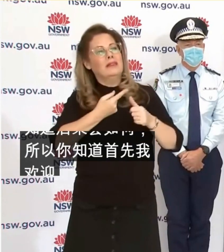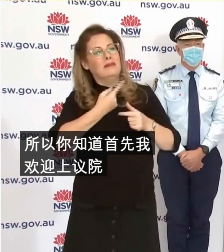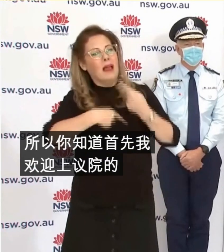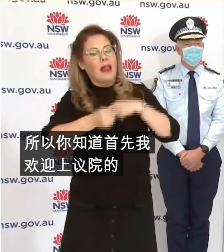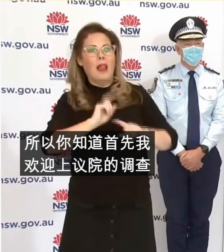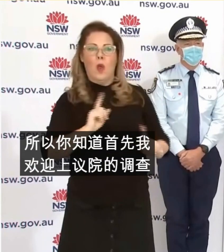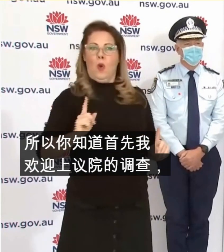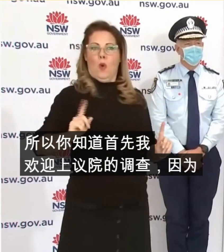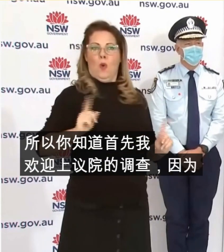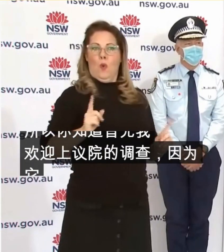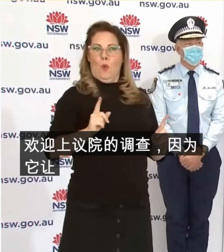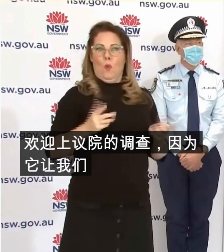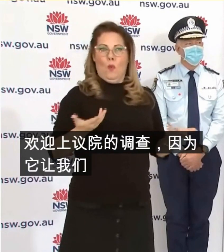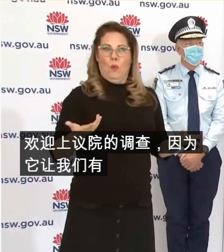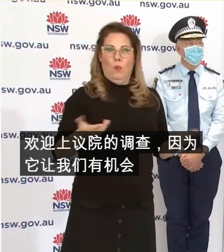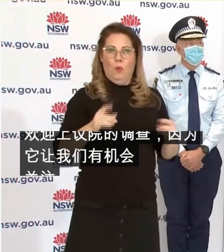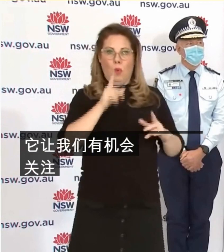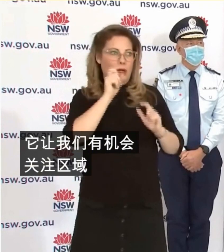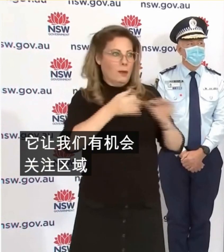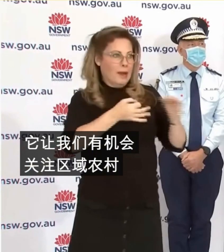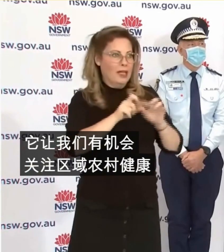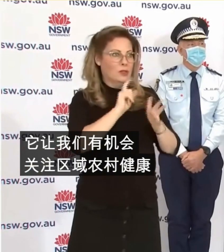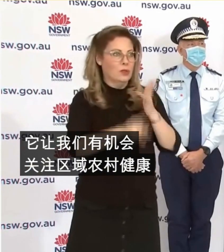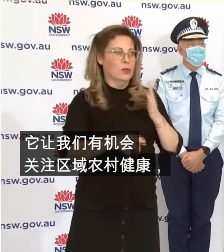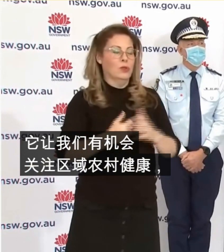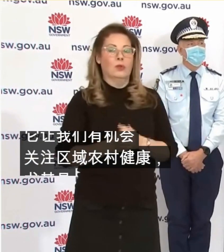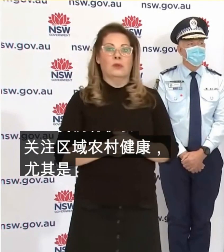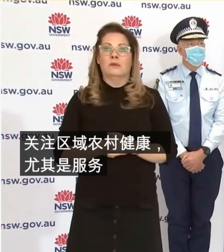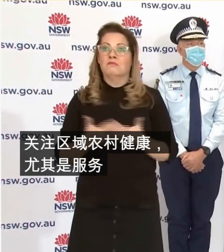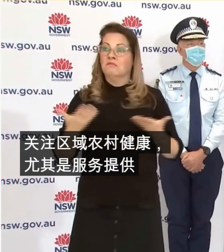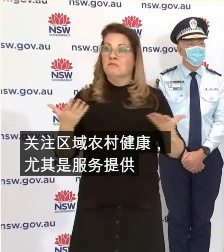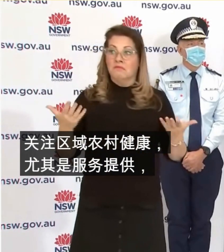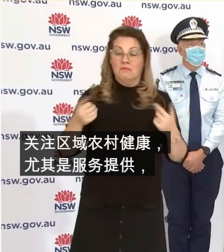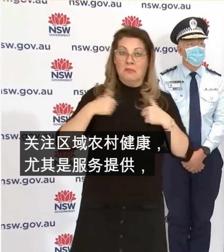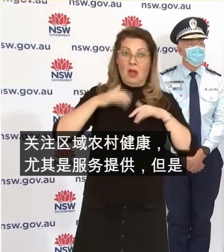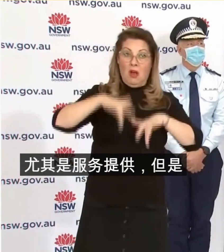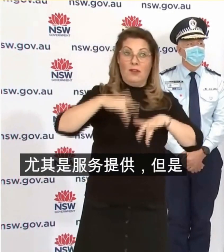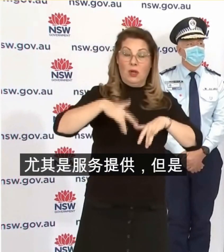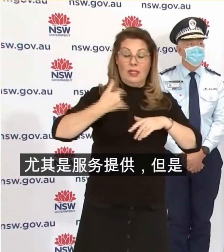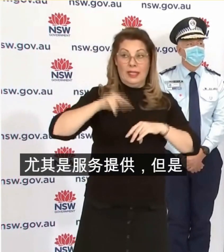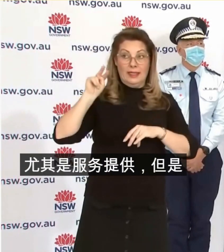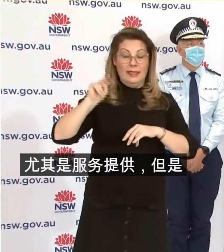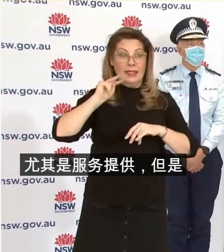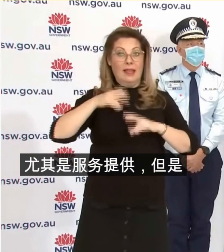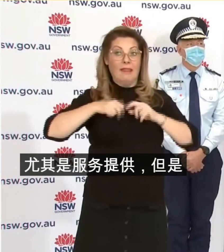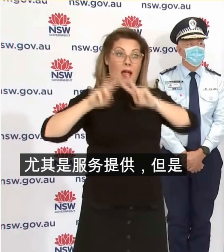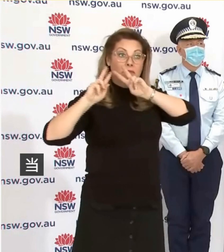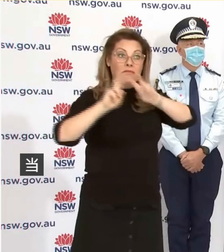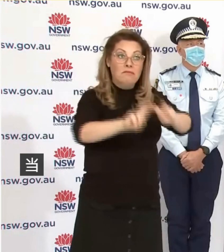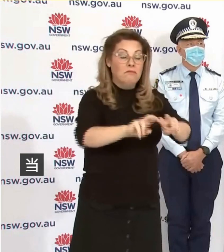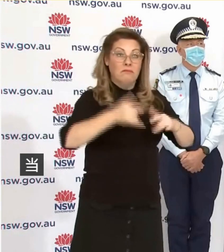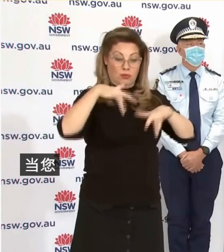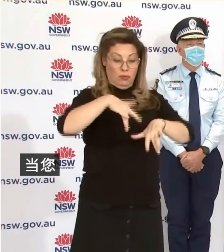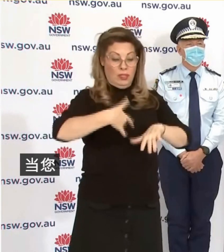so, firstly, I've welcomed the Upper House inquiry because it gives us an opportunity to look at the focus on regional rural health, especially around service delivery, but our track record and